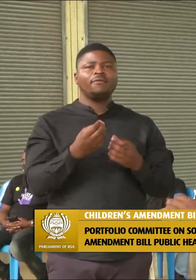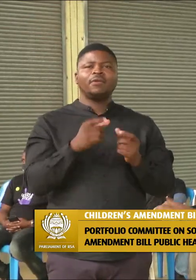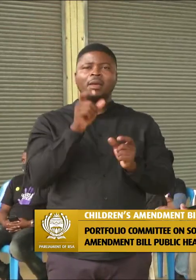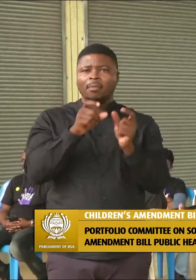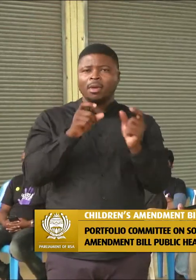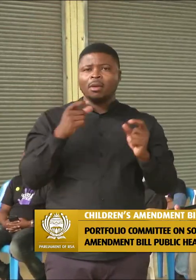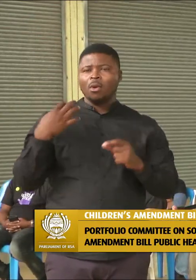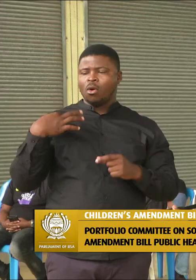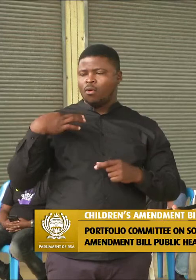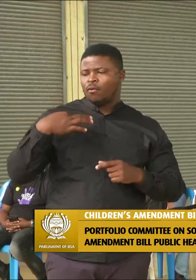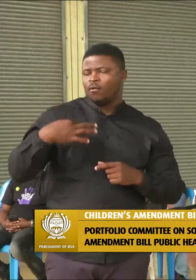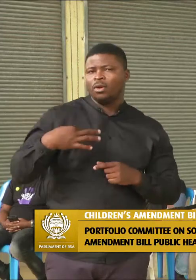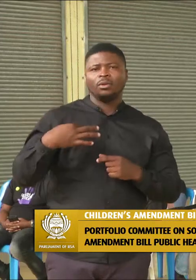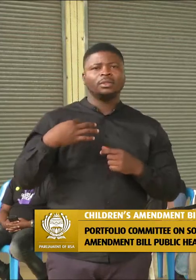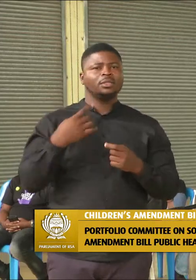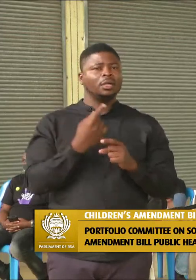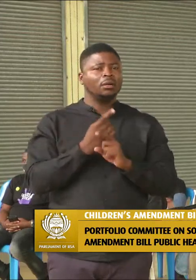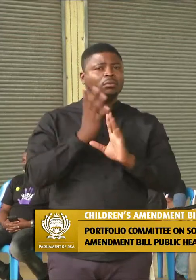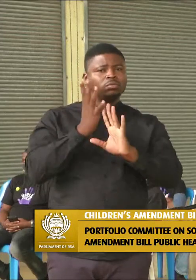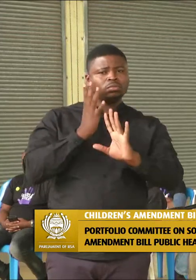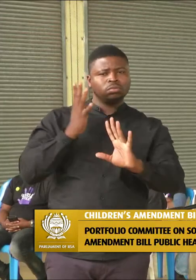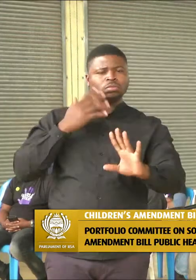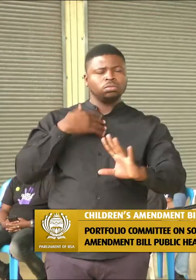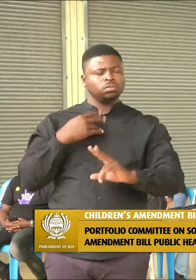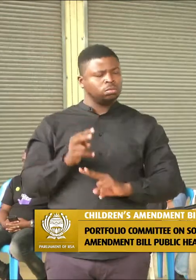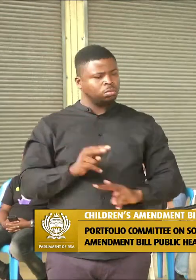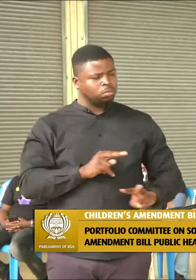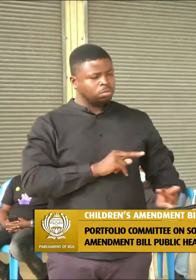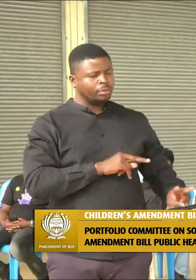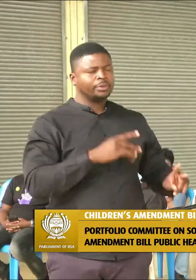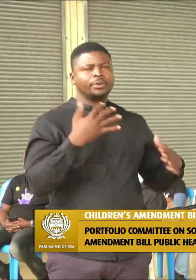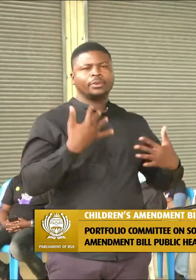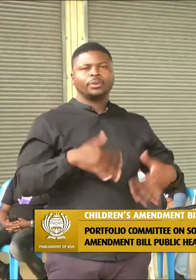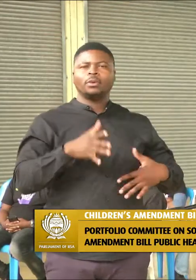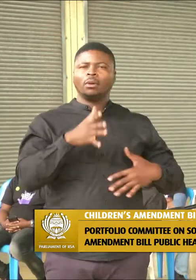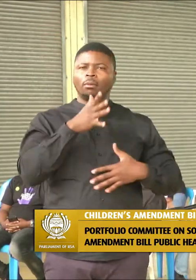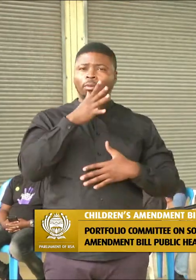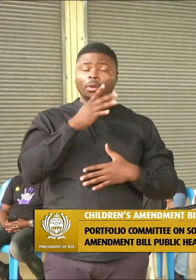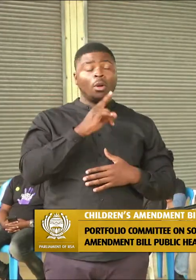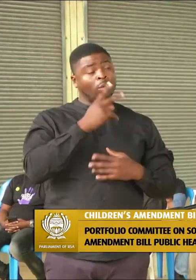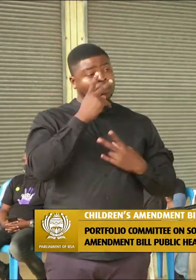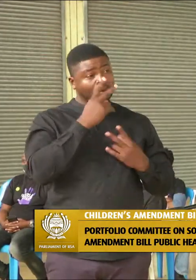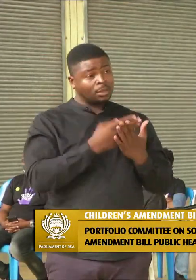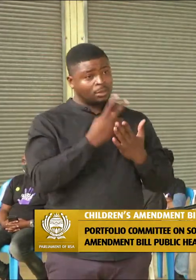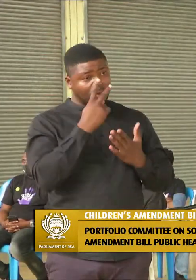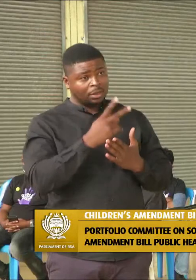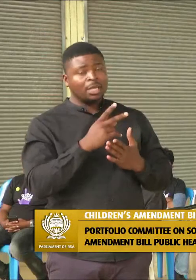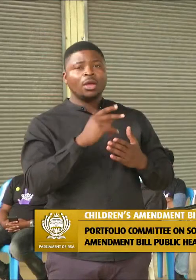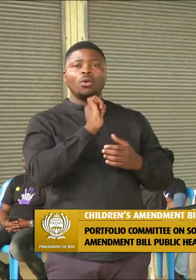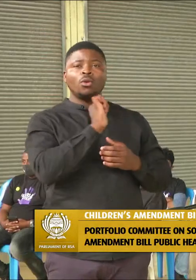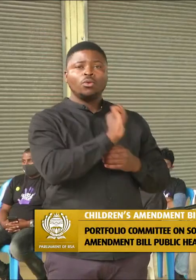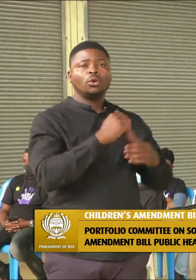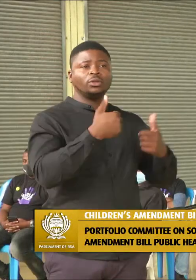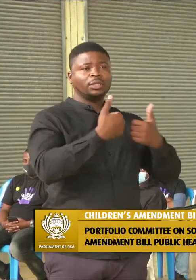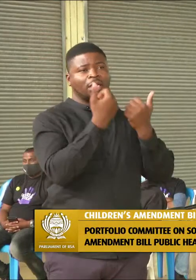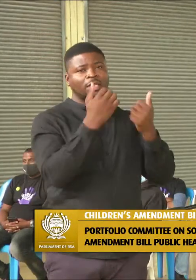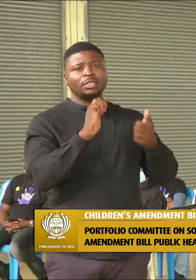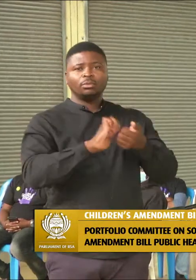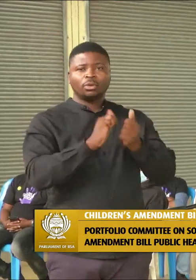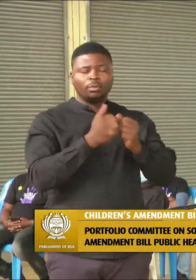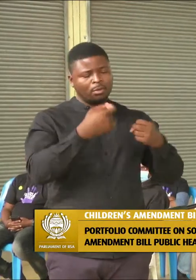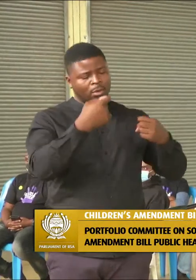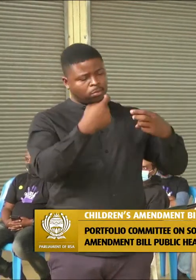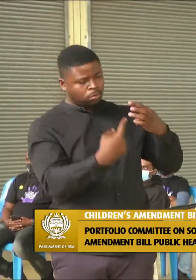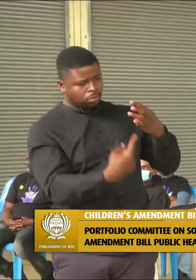volunteer ebezela ngaphambili nibone ukuthi inkinga zenu ezingasombululeka amaxesha amaninzi